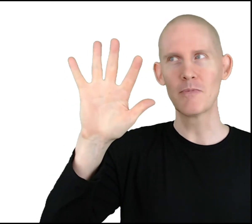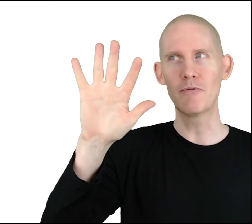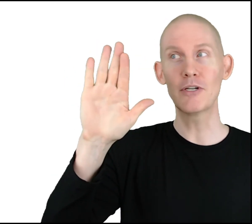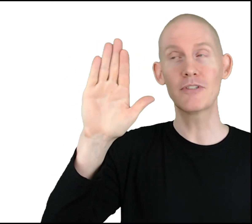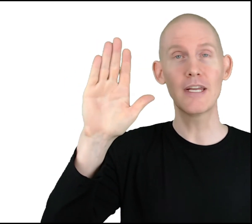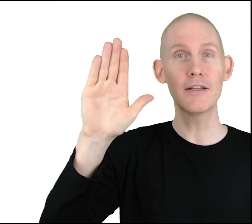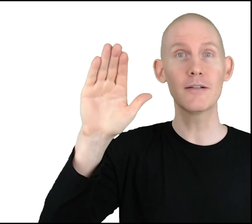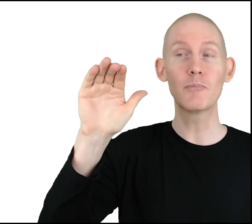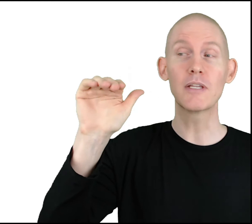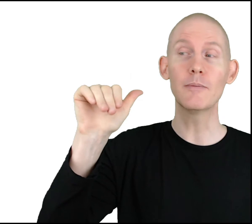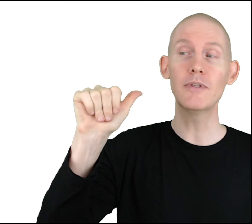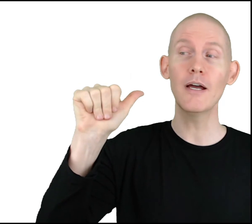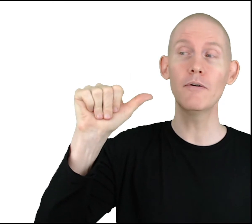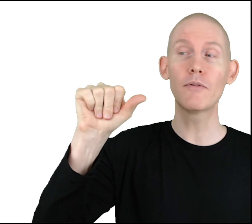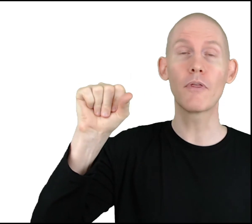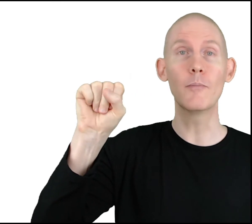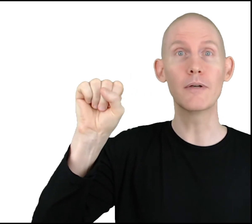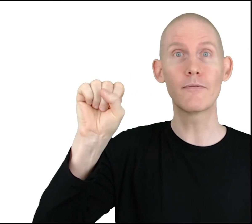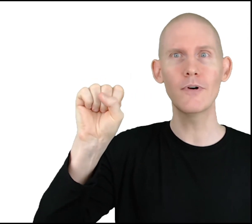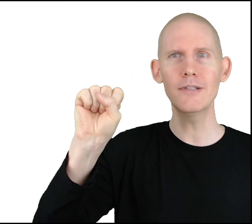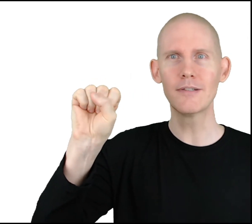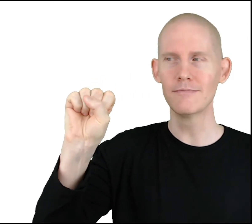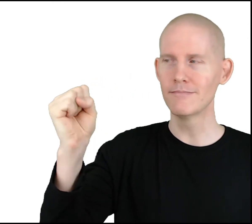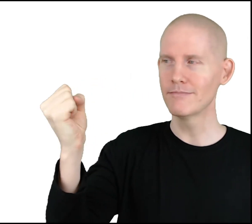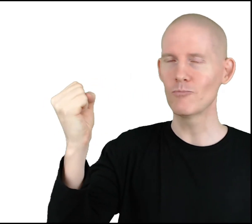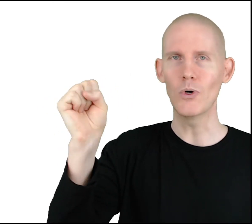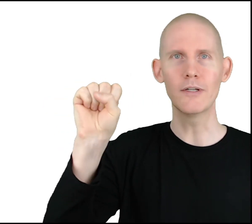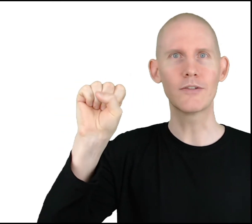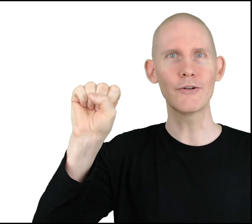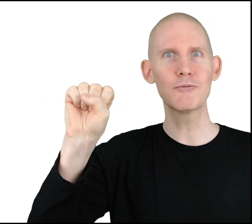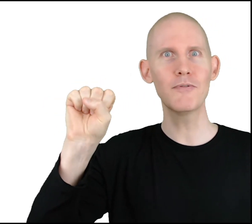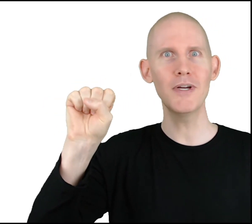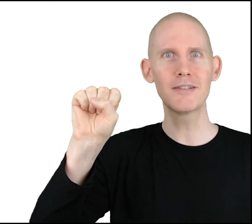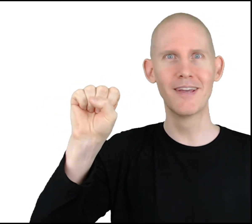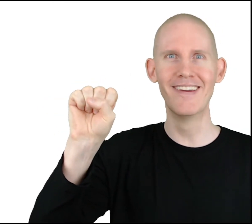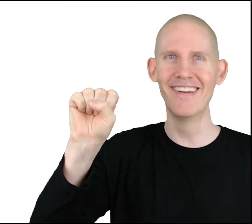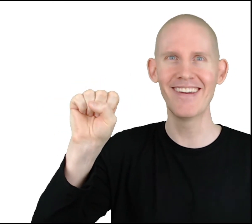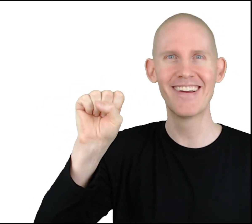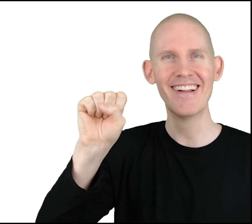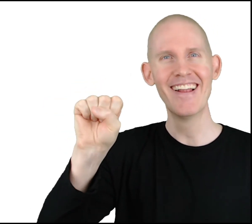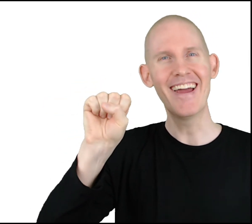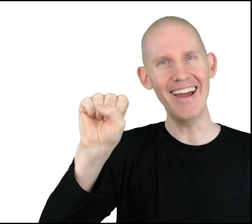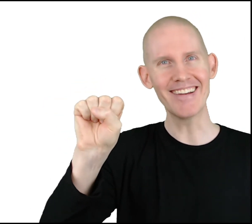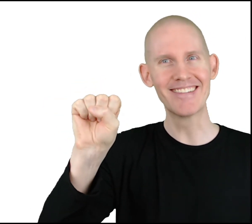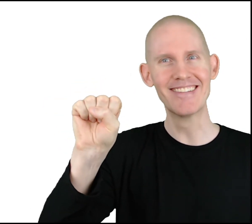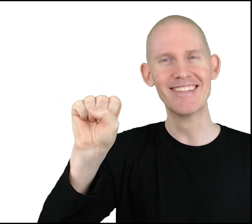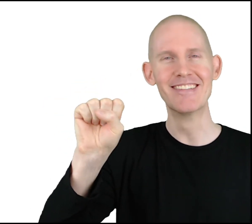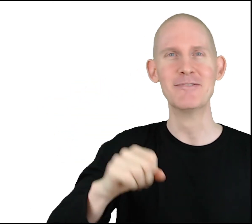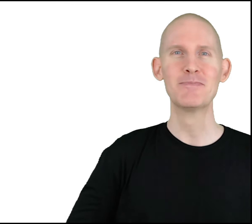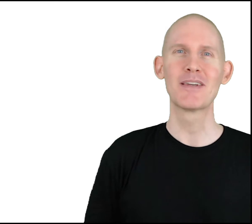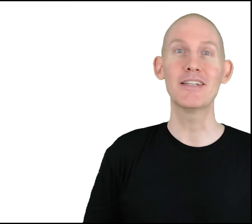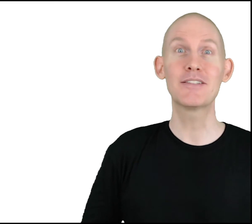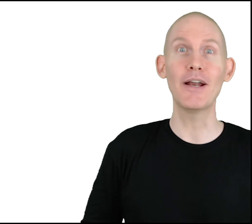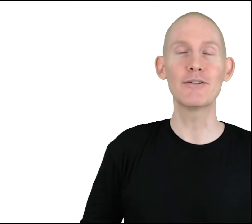fingers together, bring them down, thumb in front. Well, it's also a fist. S. Let's sign it